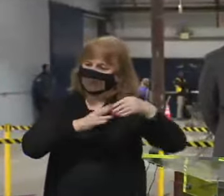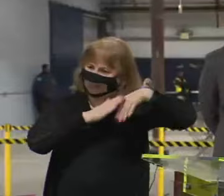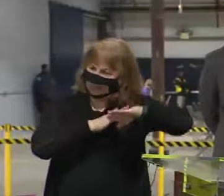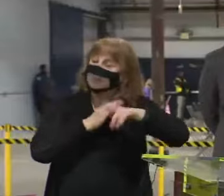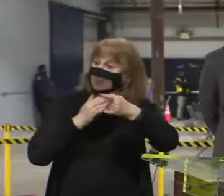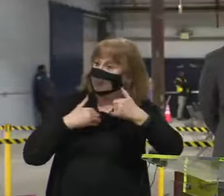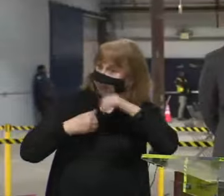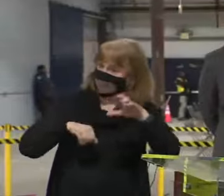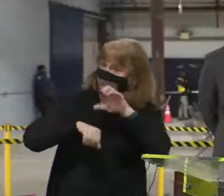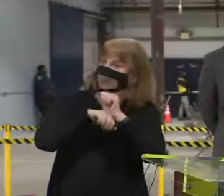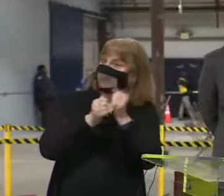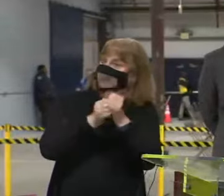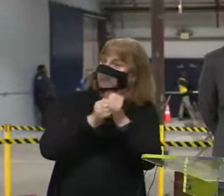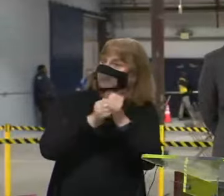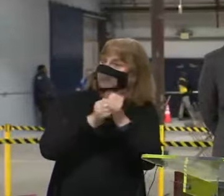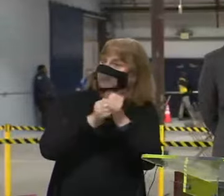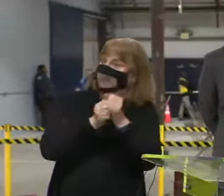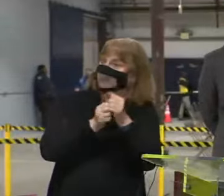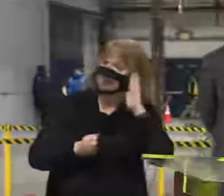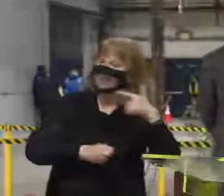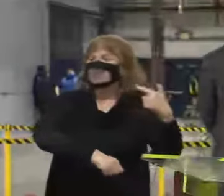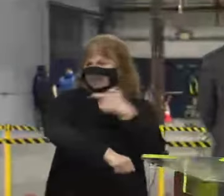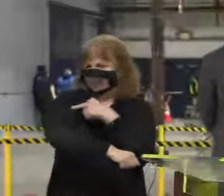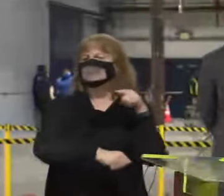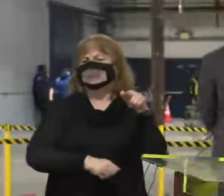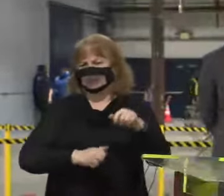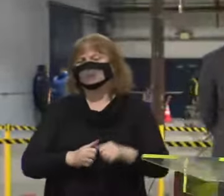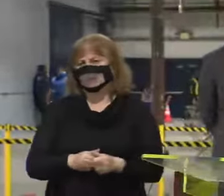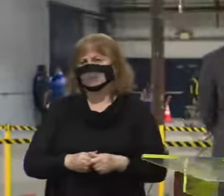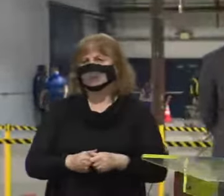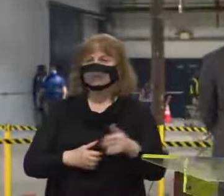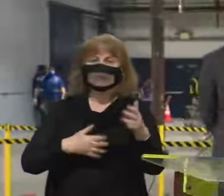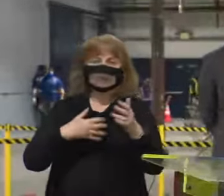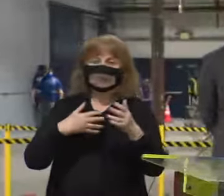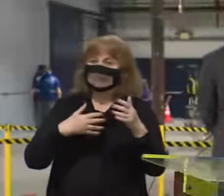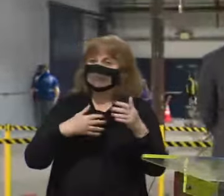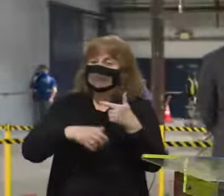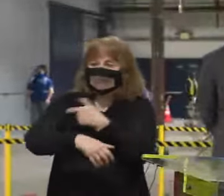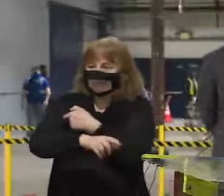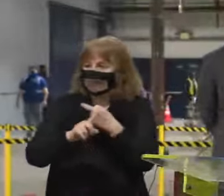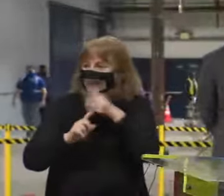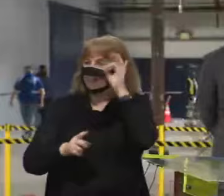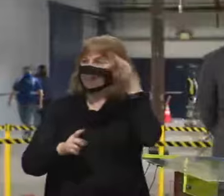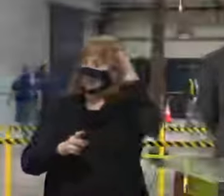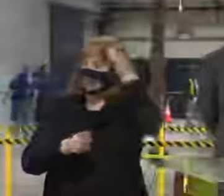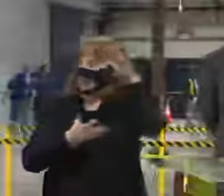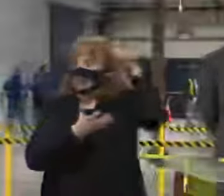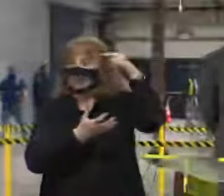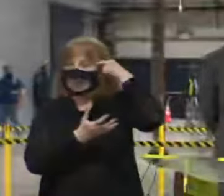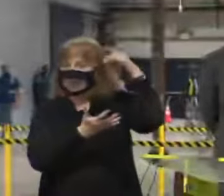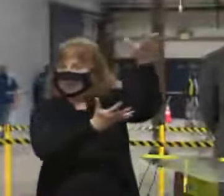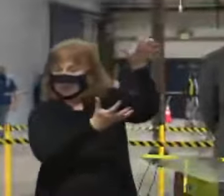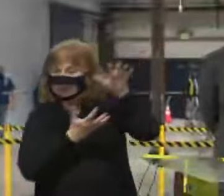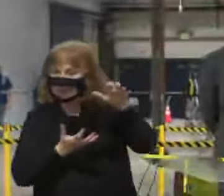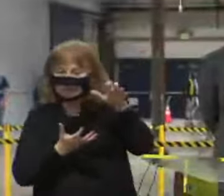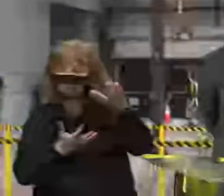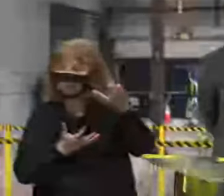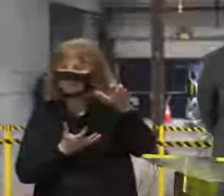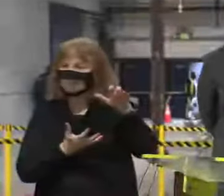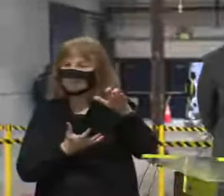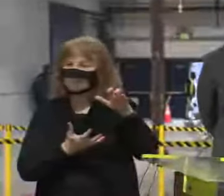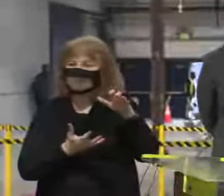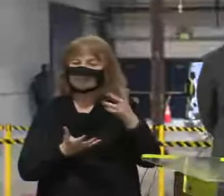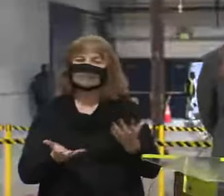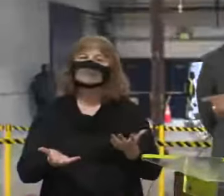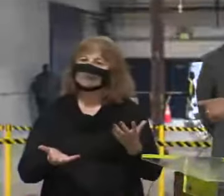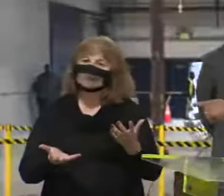with Baltimore County, we're going to vaccinate you, right? These are vaccines from the federal government, and so we don't sit there and